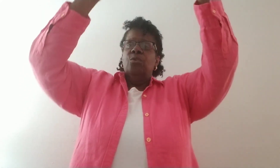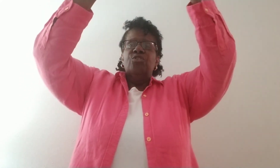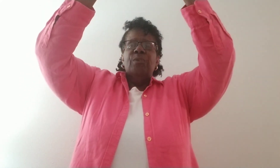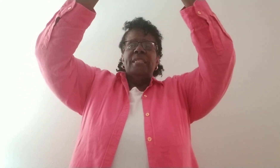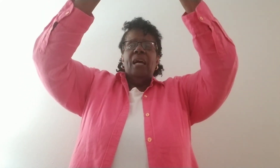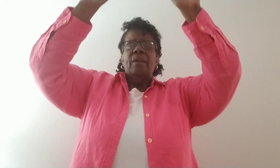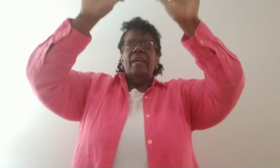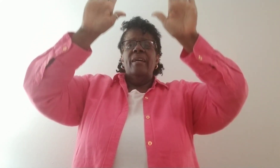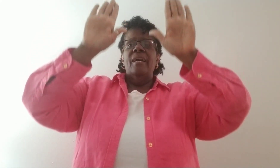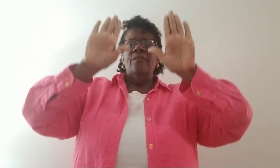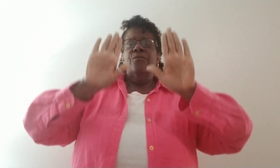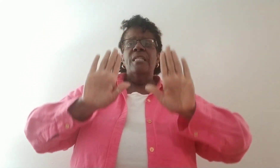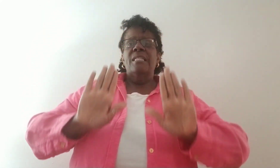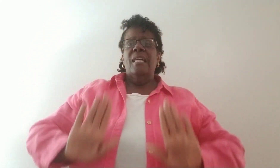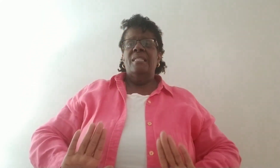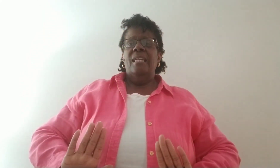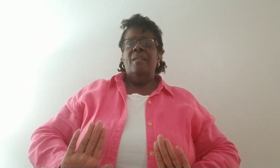straight down